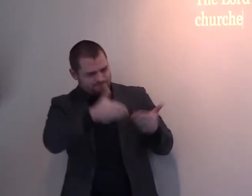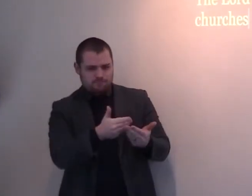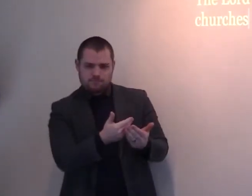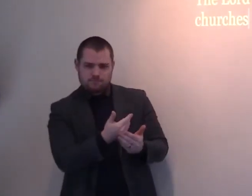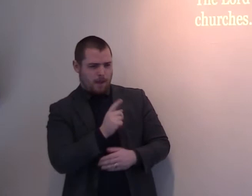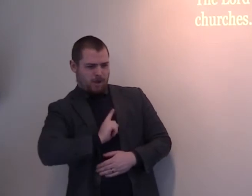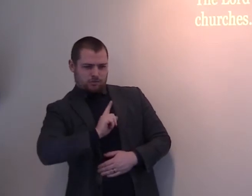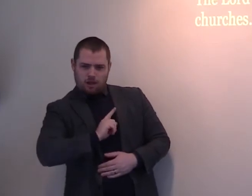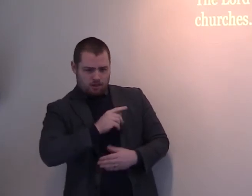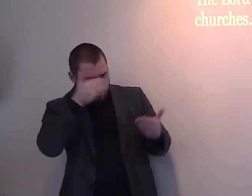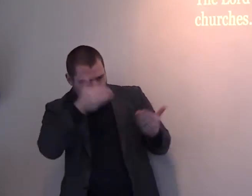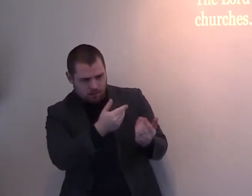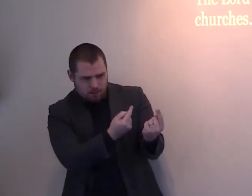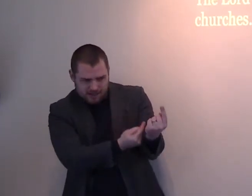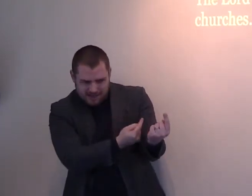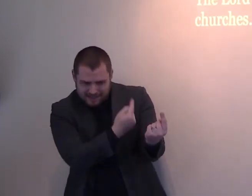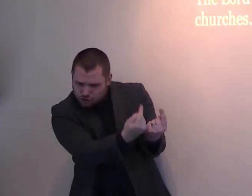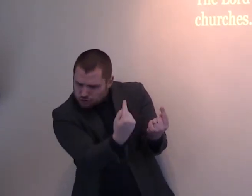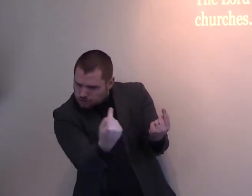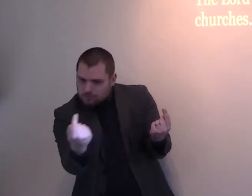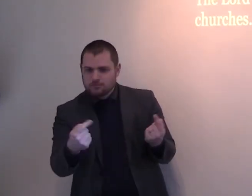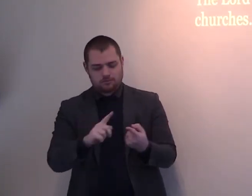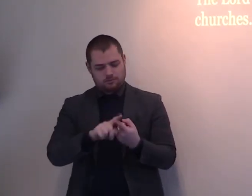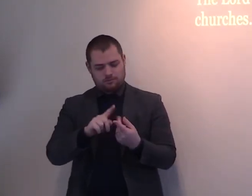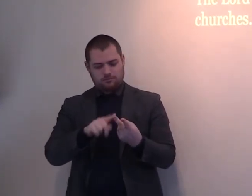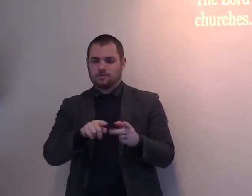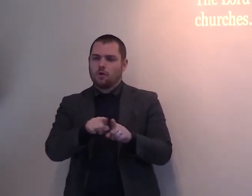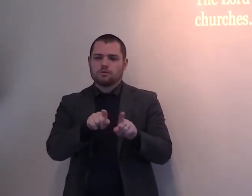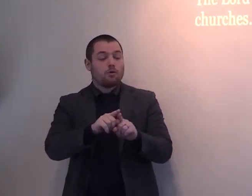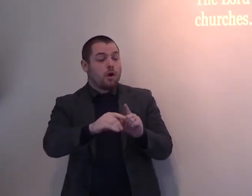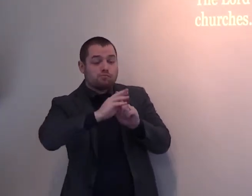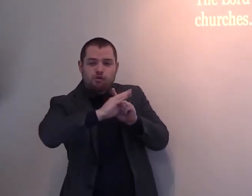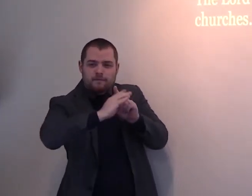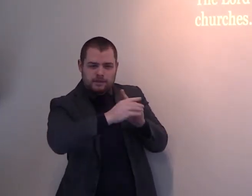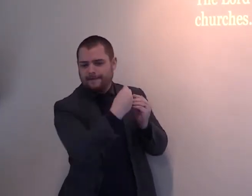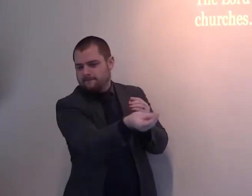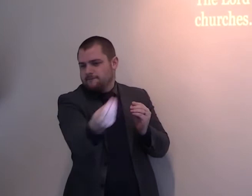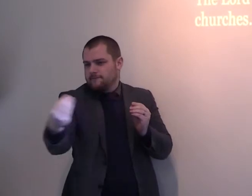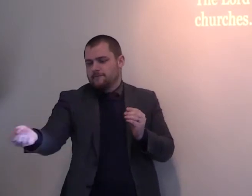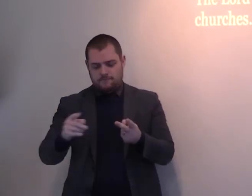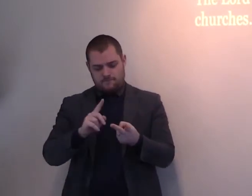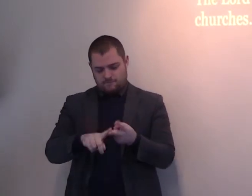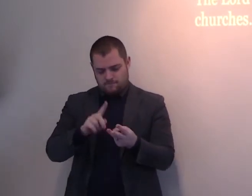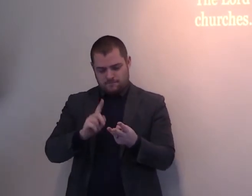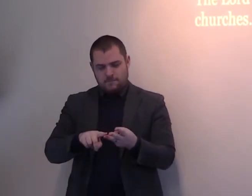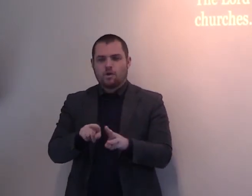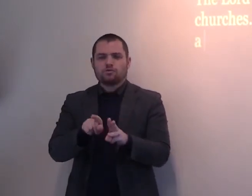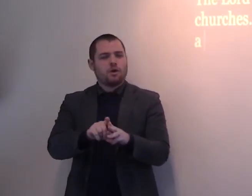Second, the message is prophetical. And third, the message is practical.